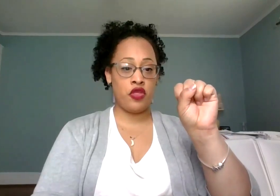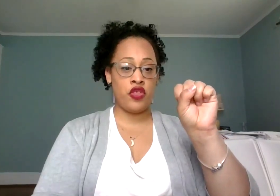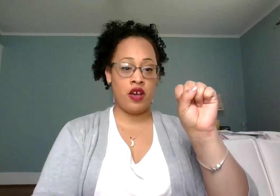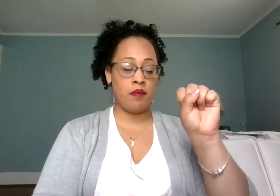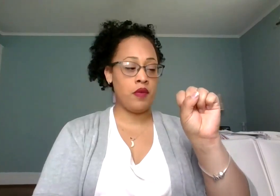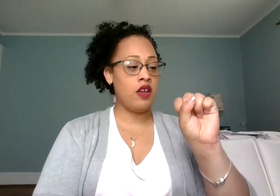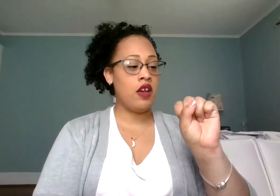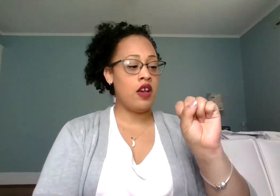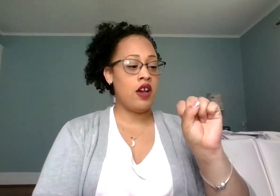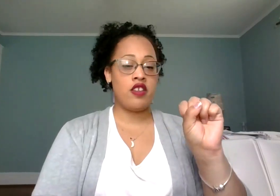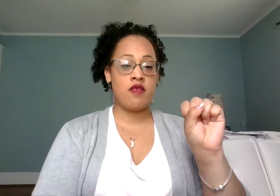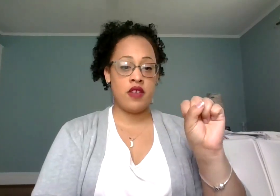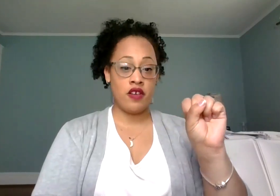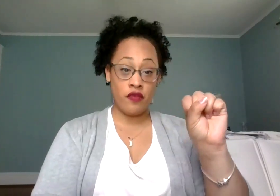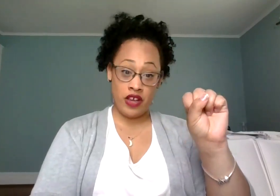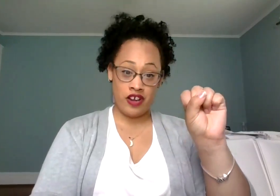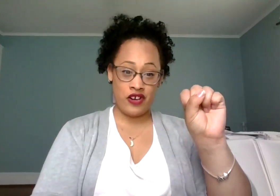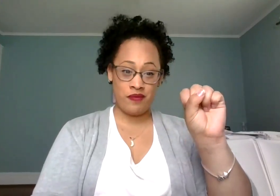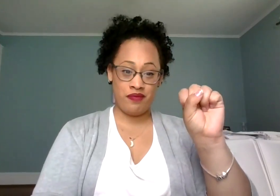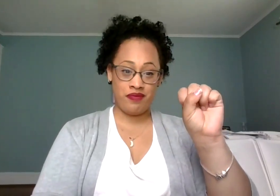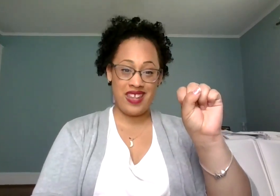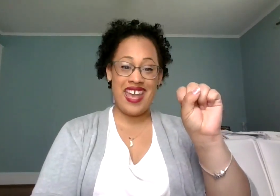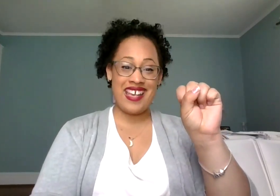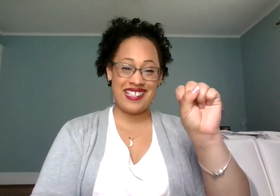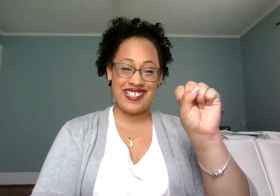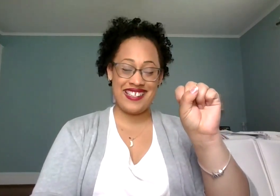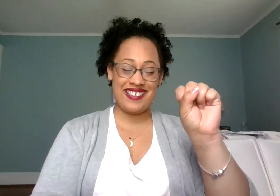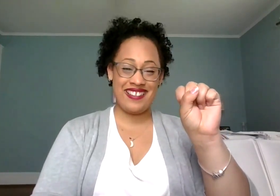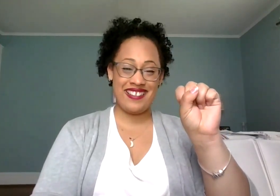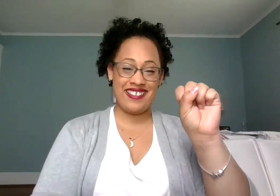thumb on your middle finger. S.